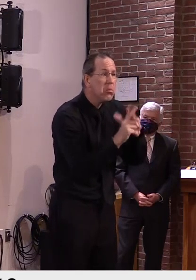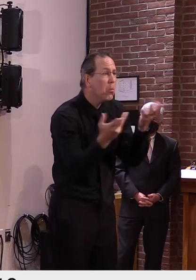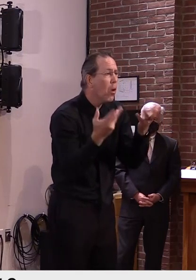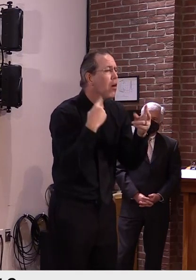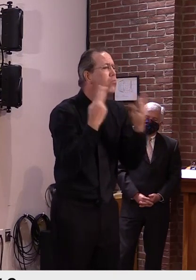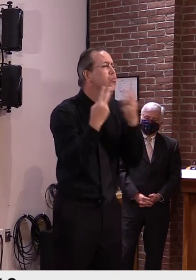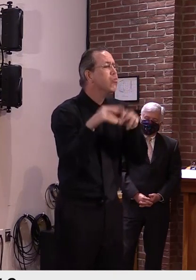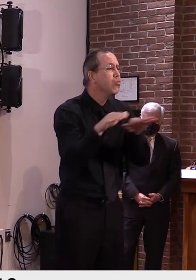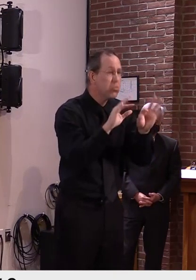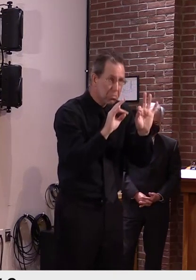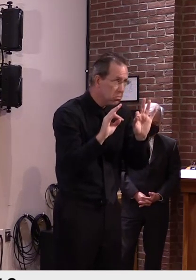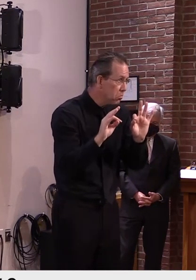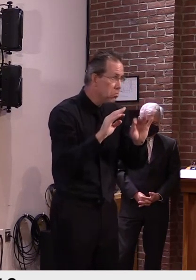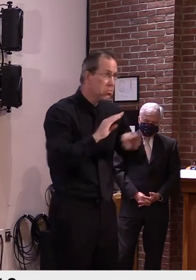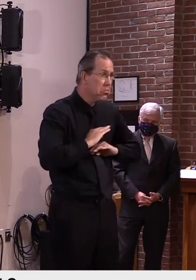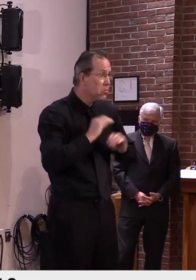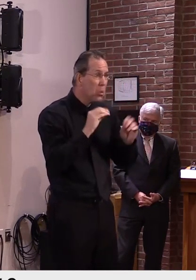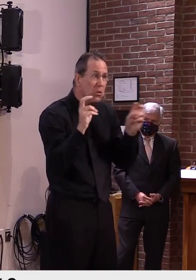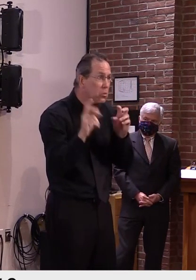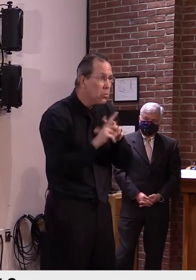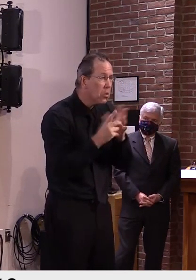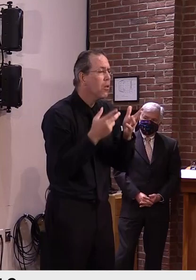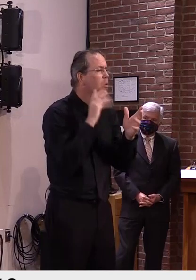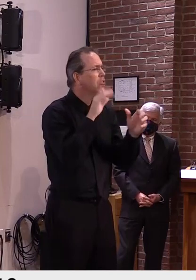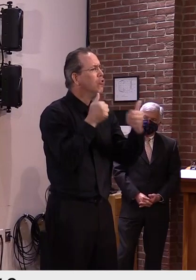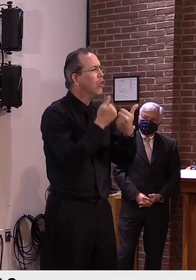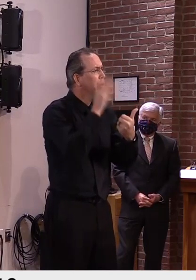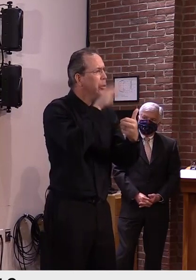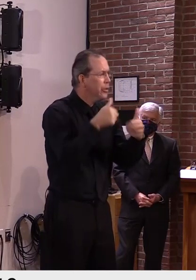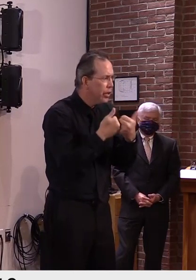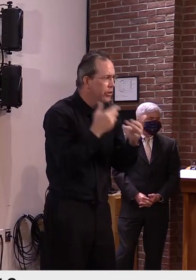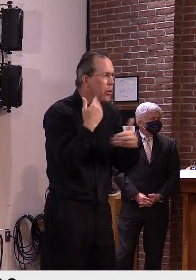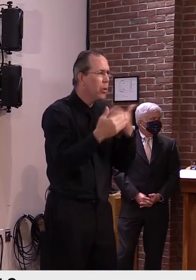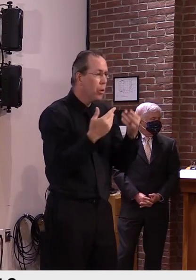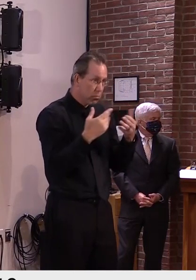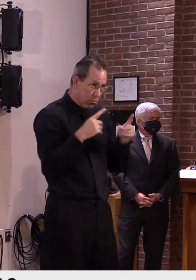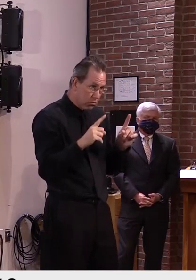health considerations. So hopefully we'll have some guidance out for winter sports here in October.